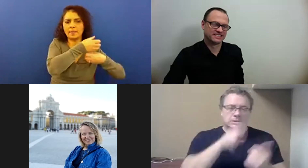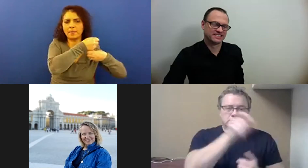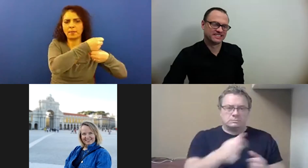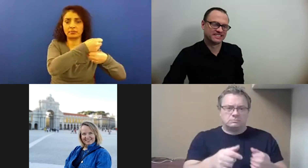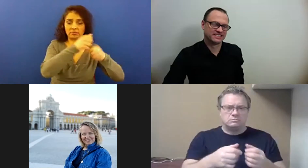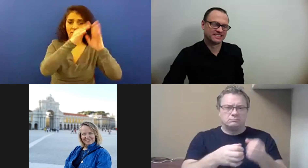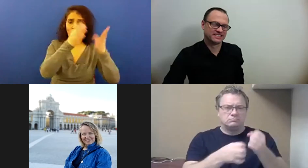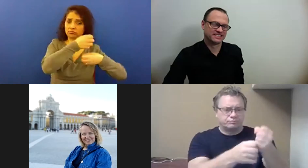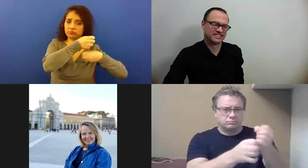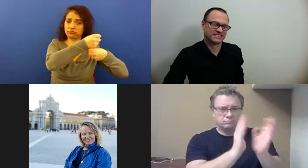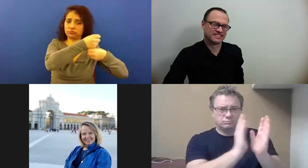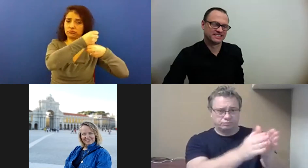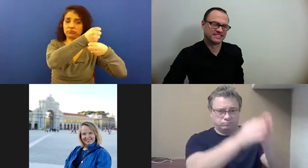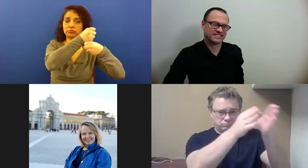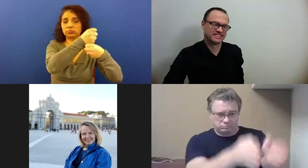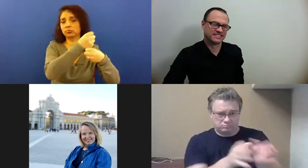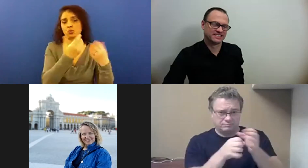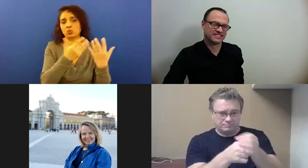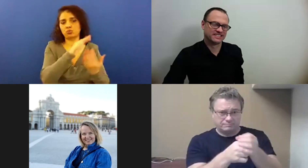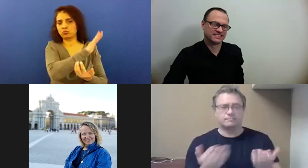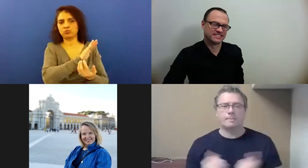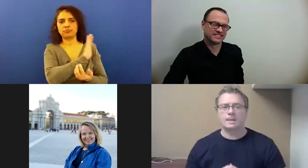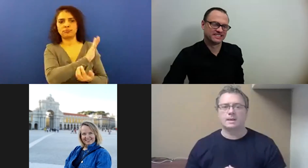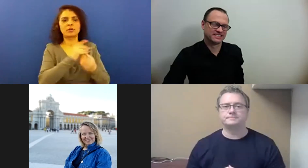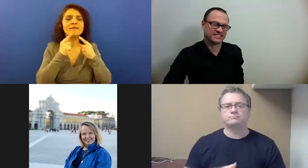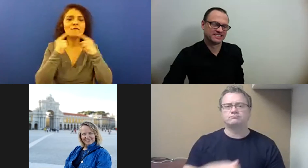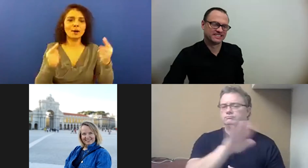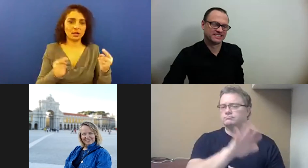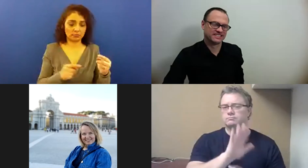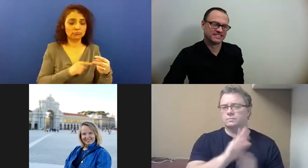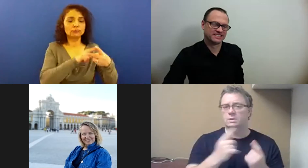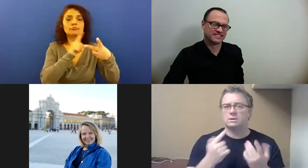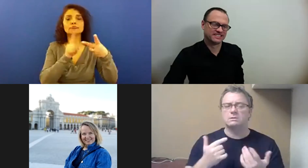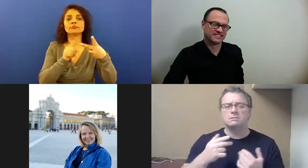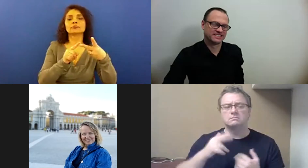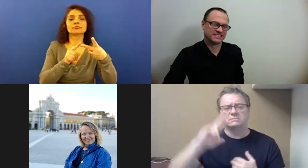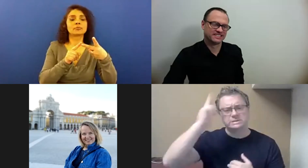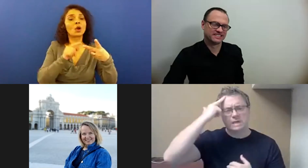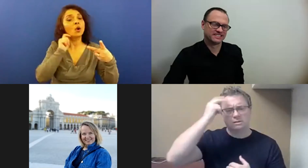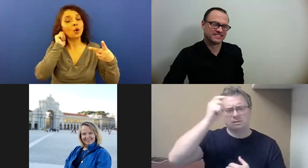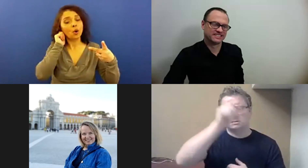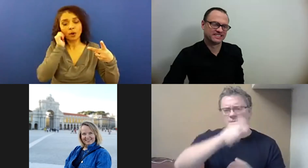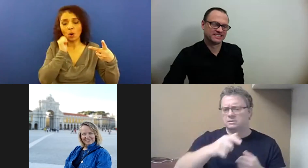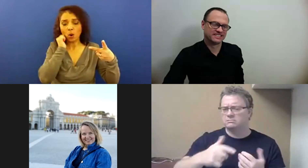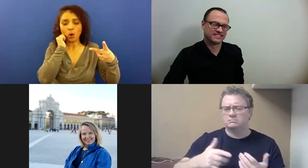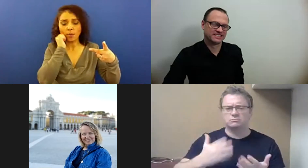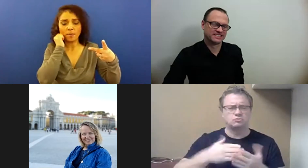One woman portrayed in the documentary was a professional award-winning dancer, very famous.